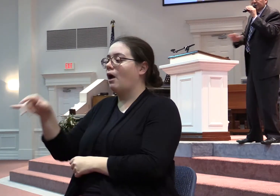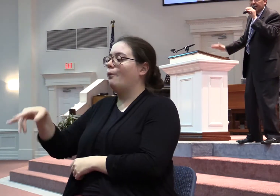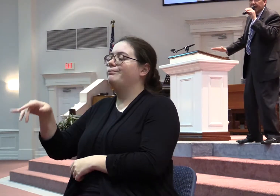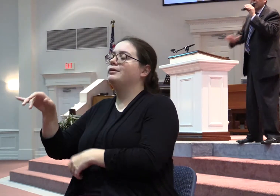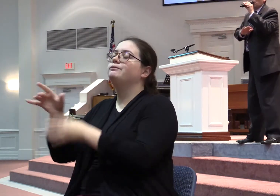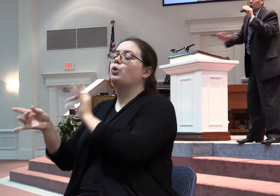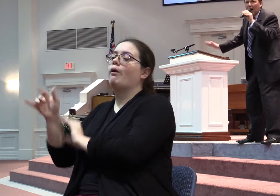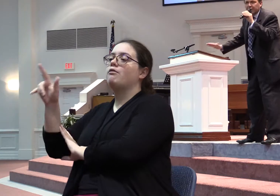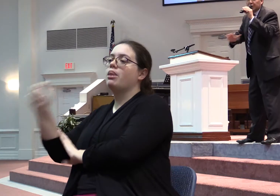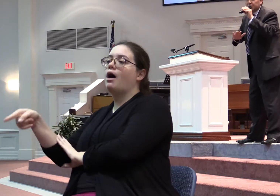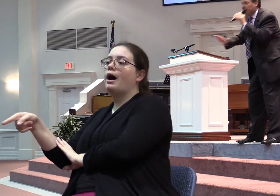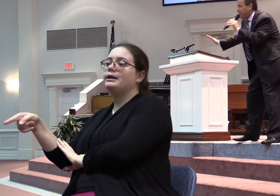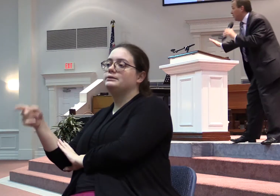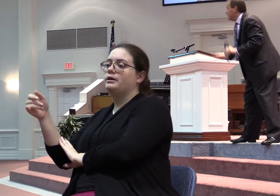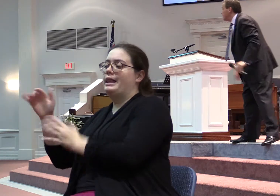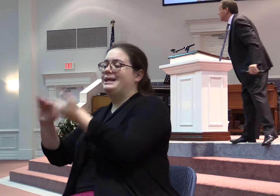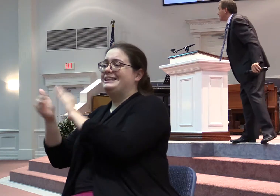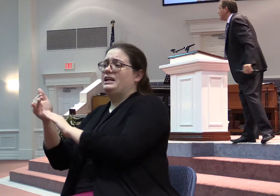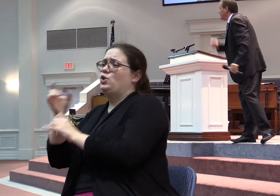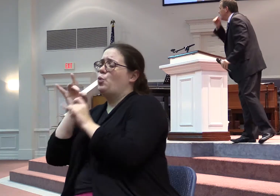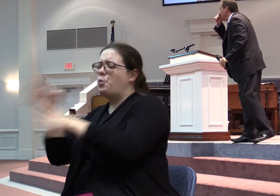had 10 righteous people.